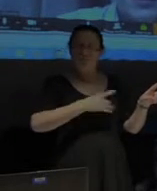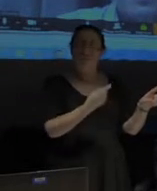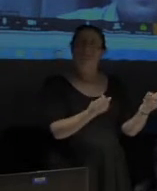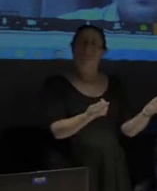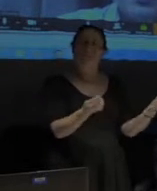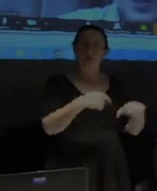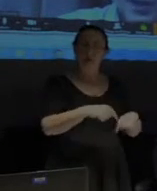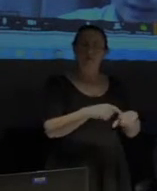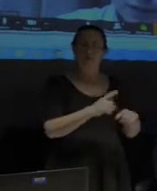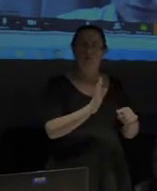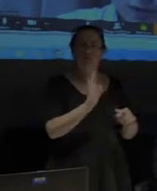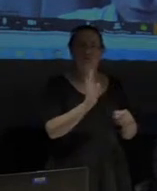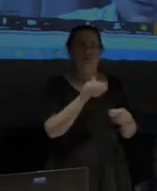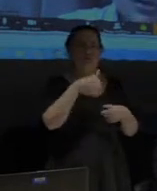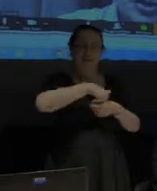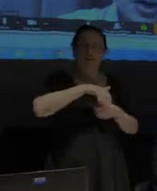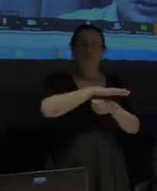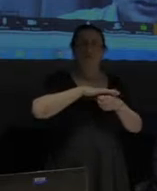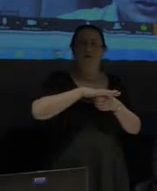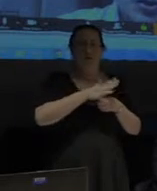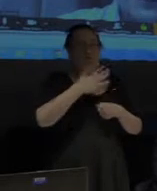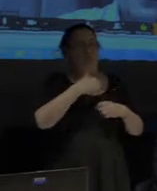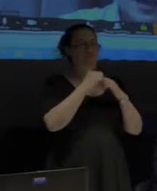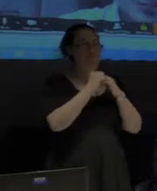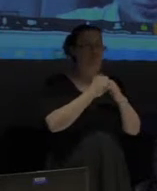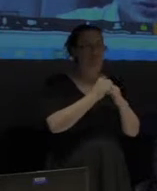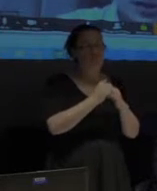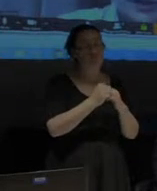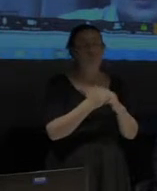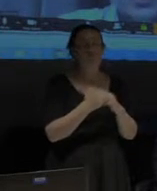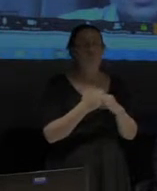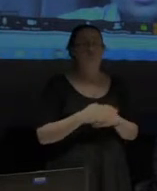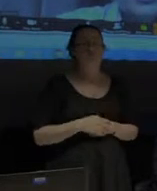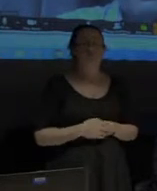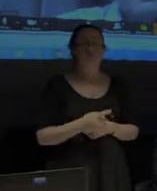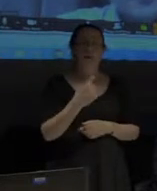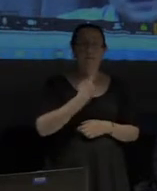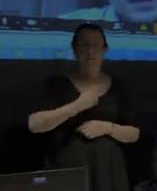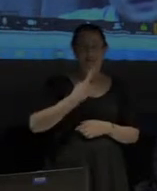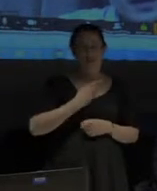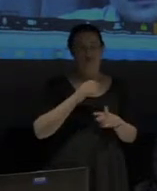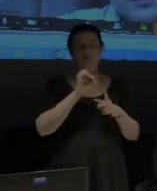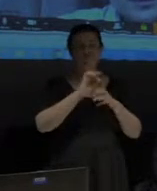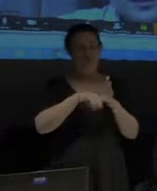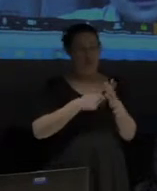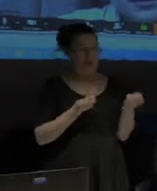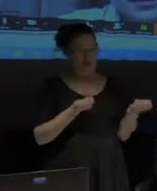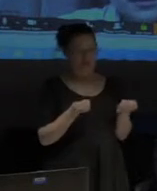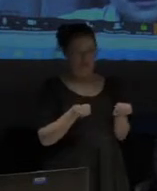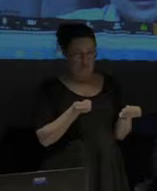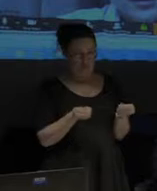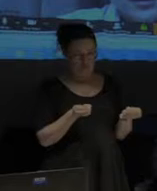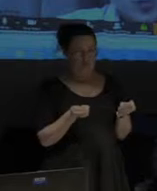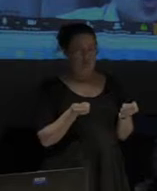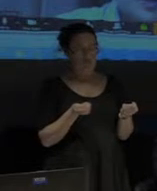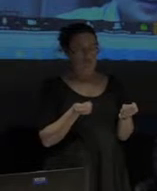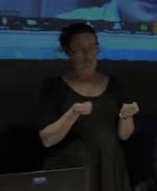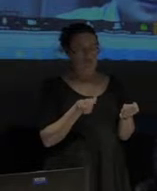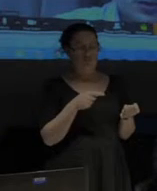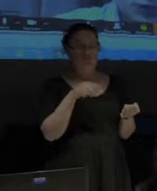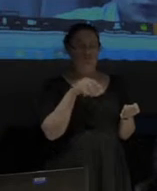society. And I was in charge of a project that